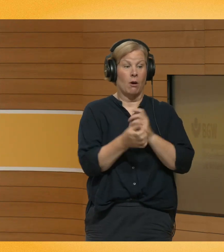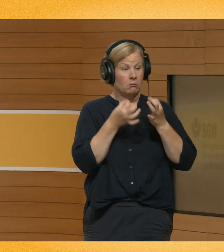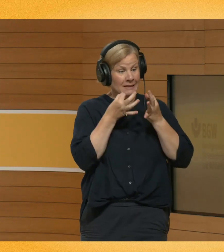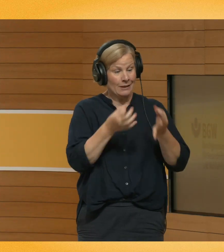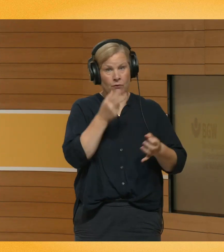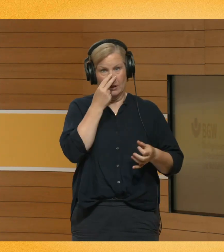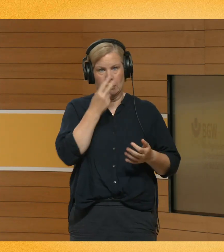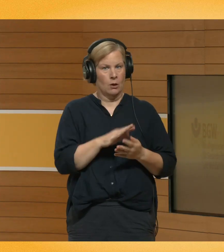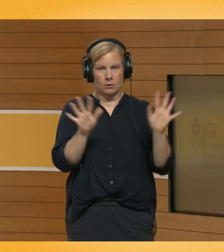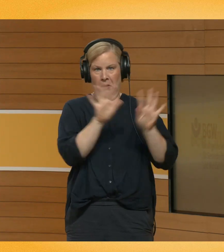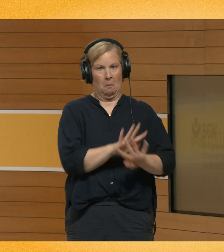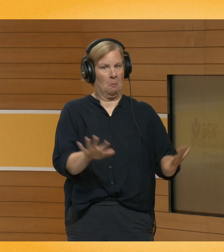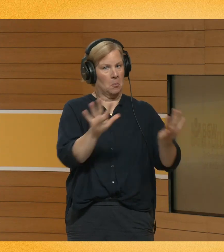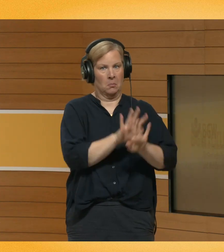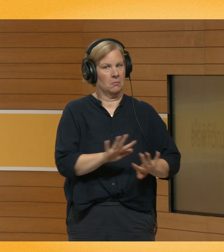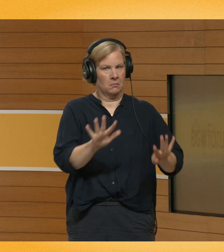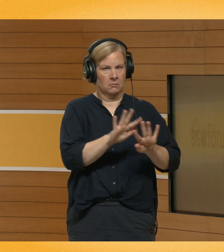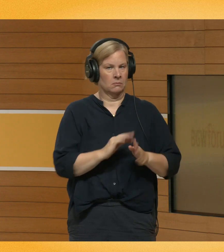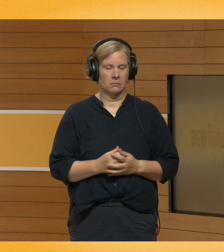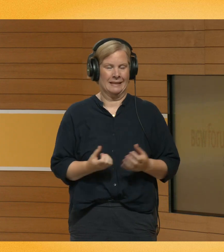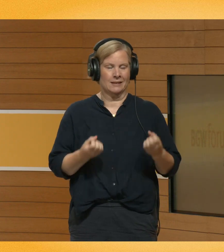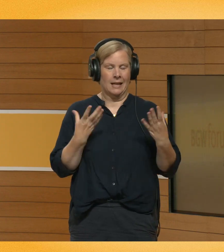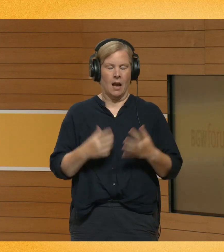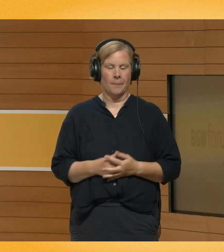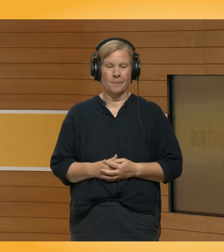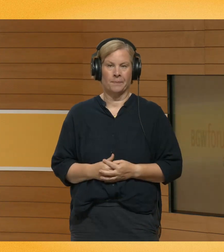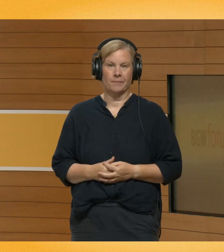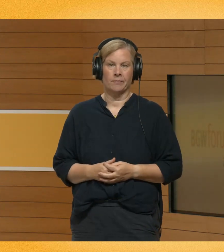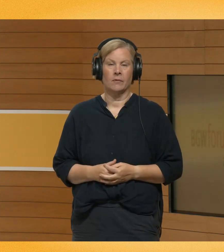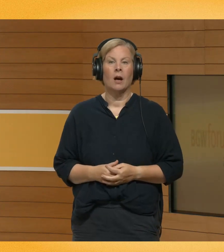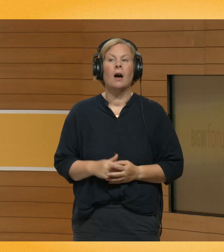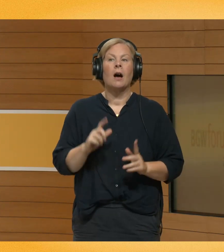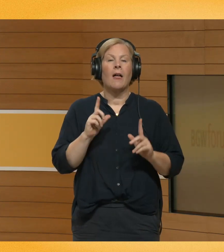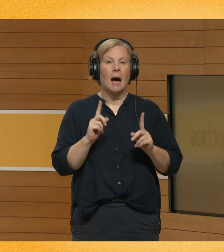think it's not in congruence with one another. I hope so,